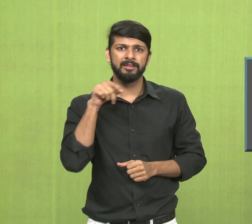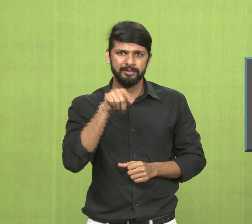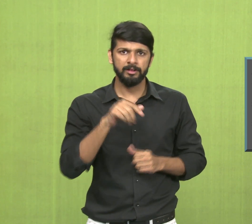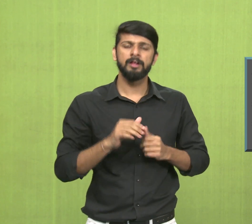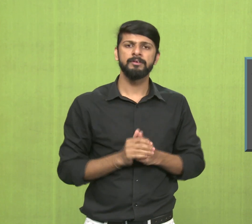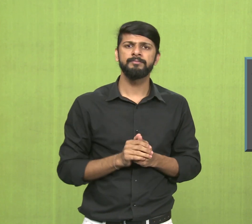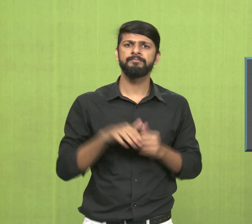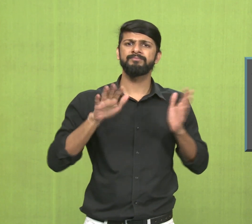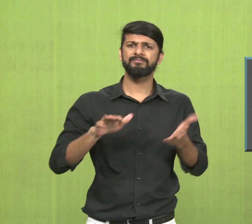This printing technique